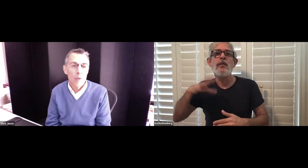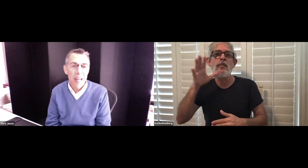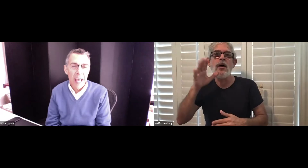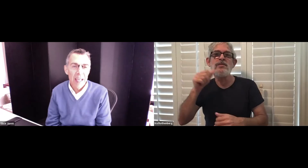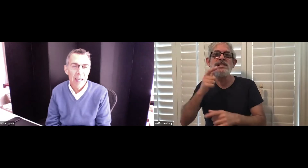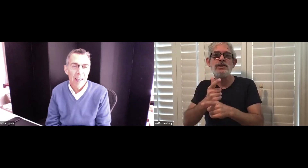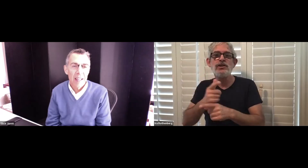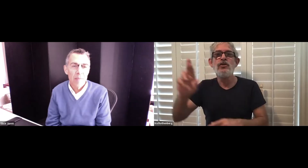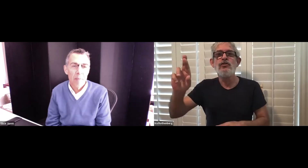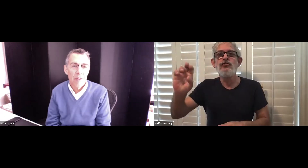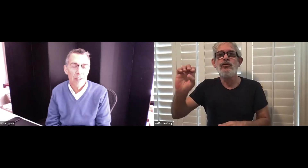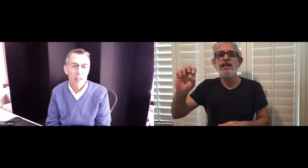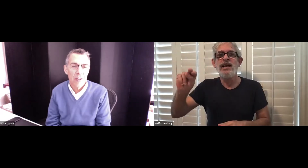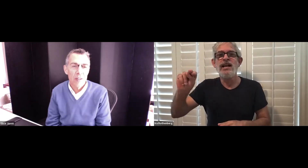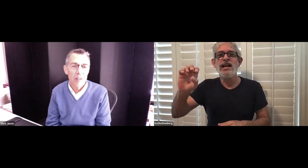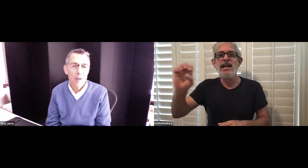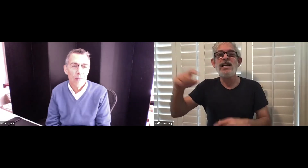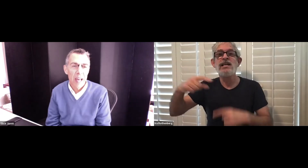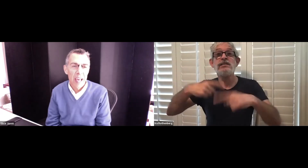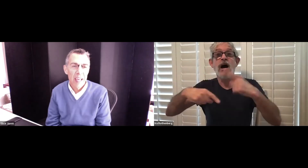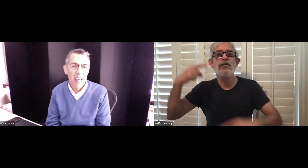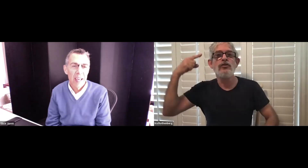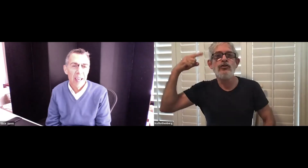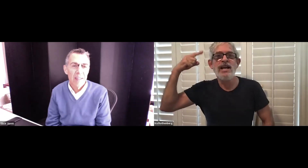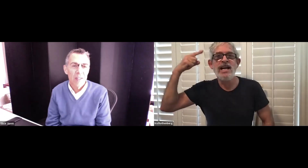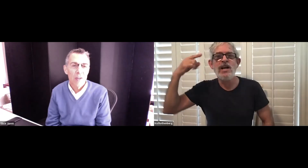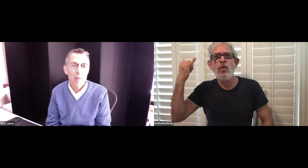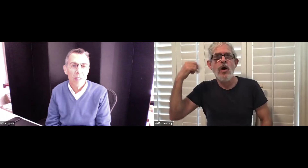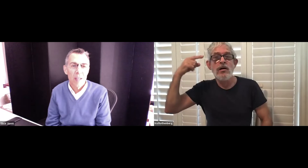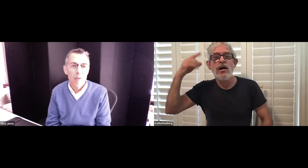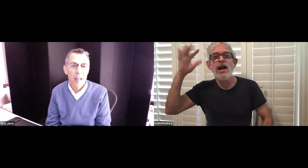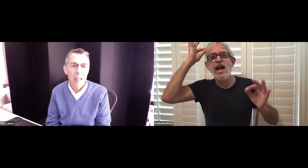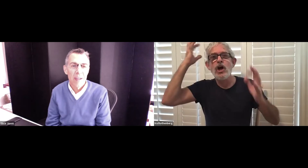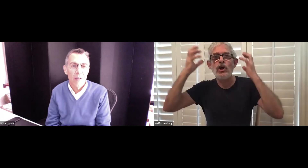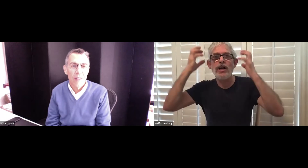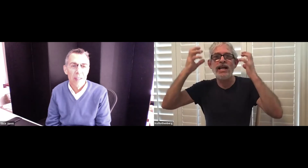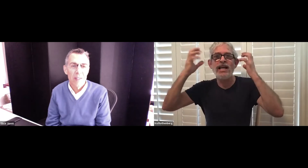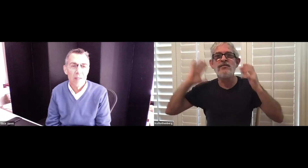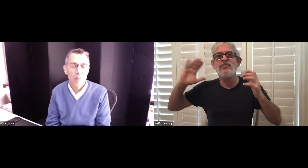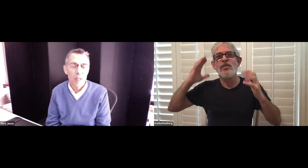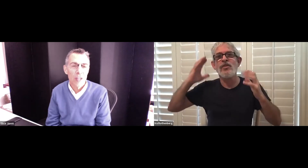Renee. That's my mother's sister, Renee. This is her name sign, Renee, or this, because she had curly